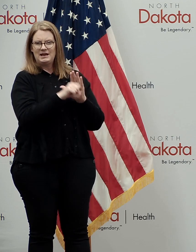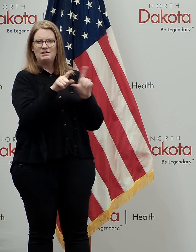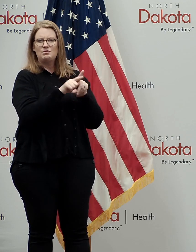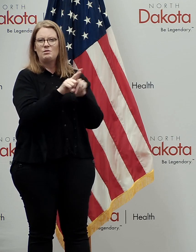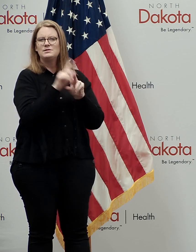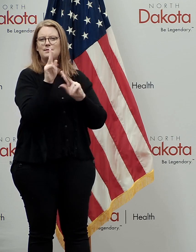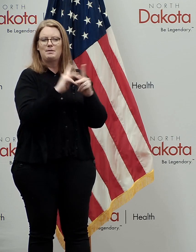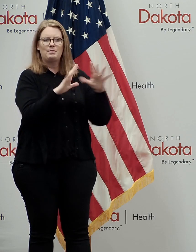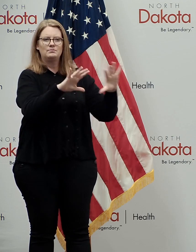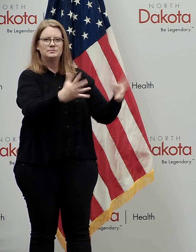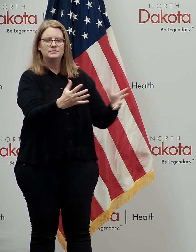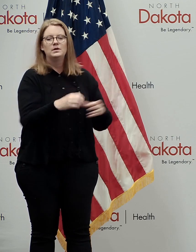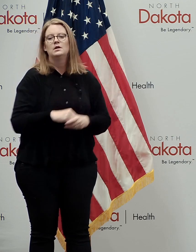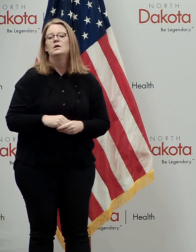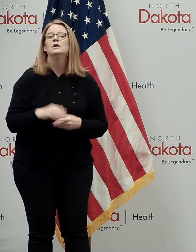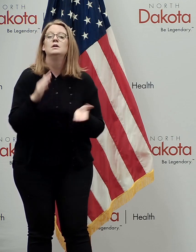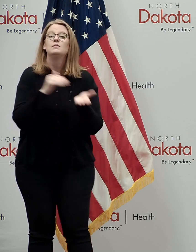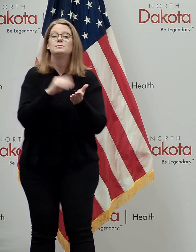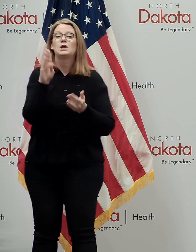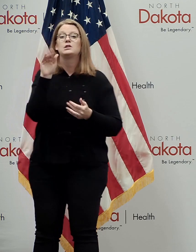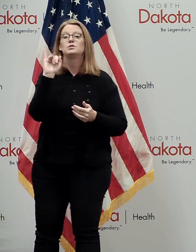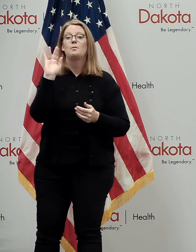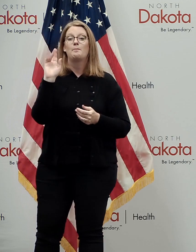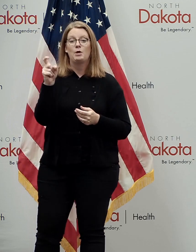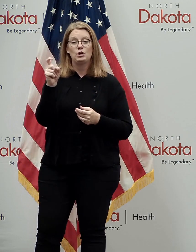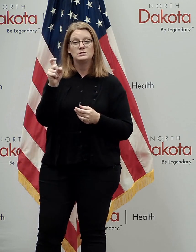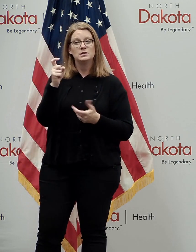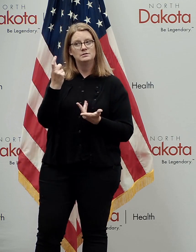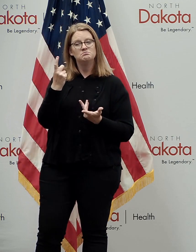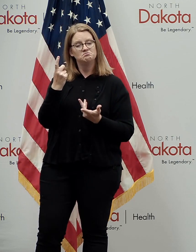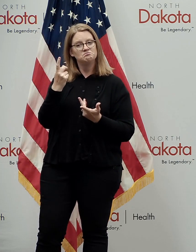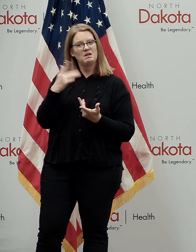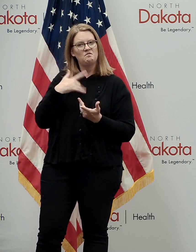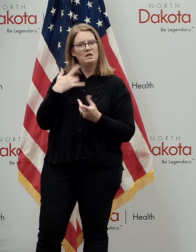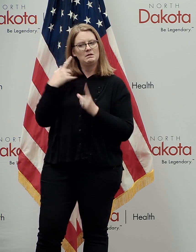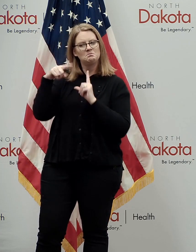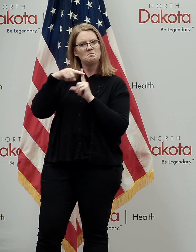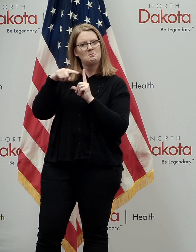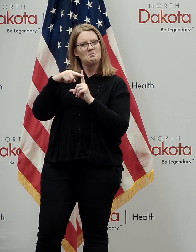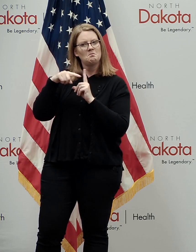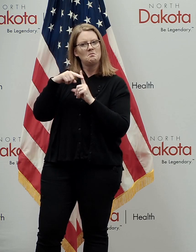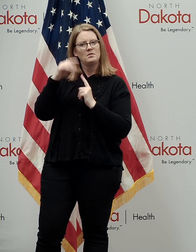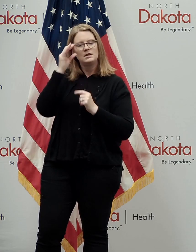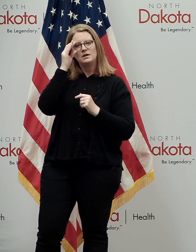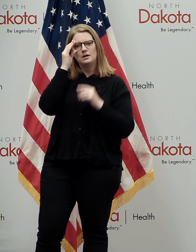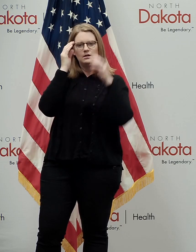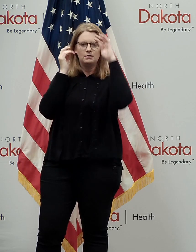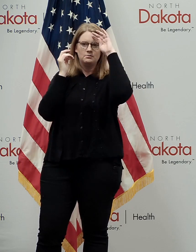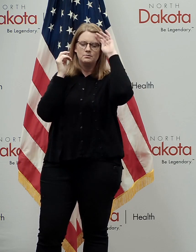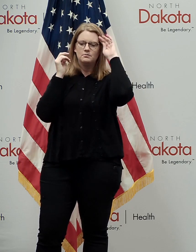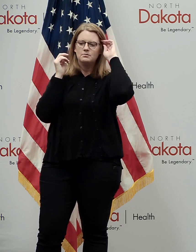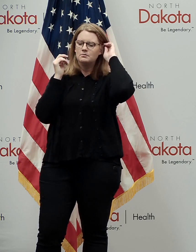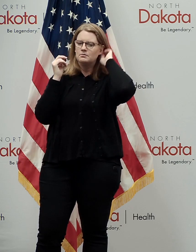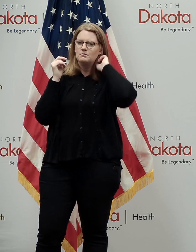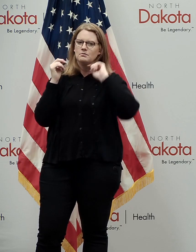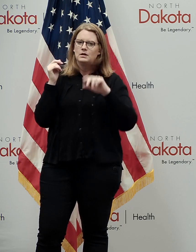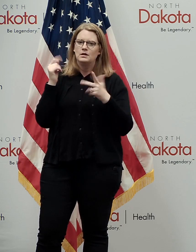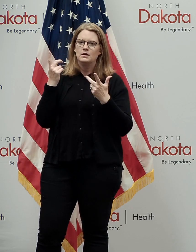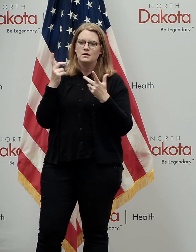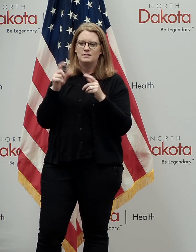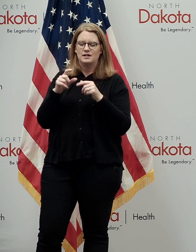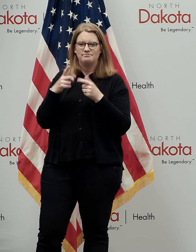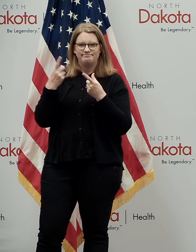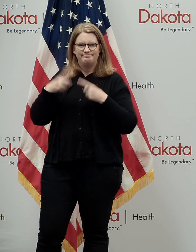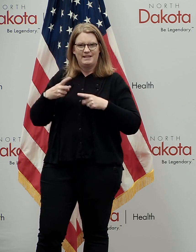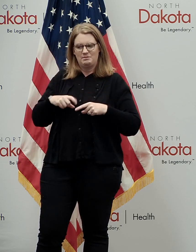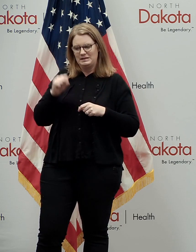populations. News from Dr. Birx that came out to this, a lot of it very positive, coming out of across the outbreaks that